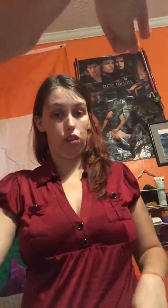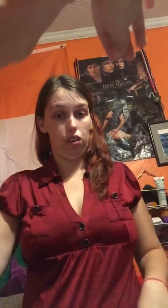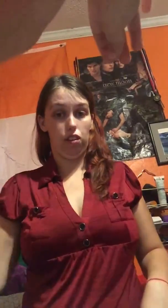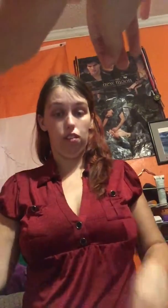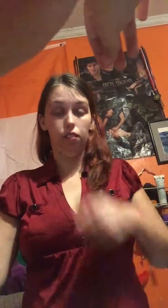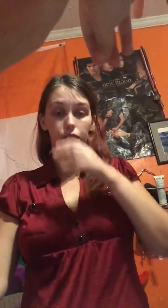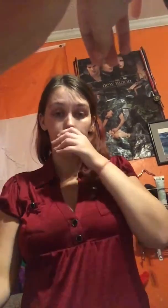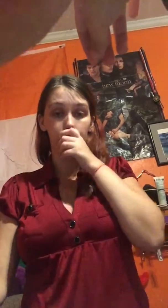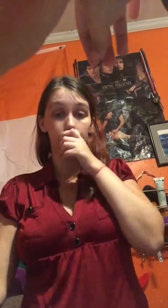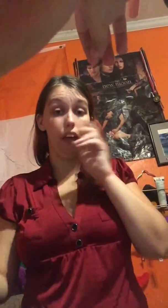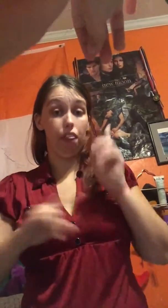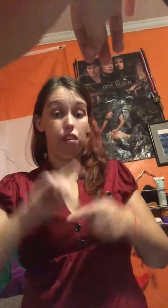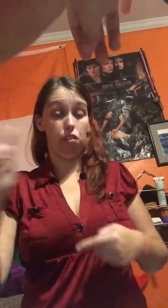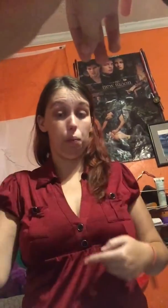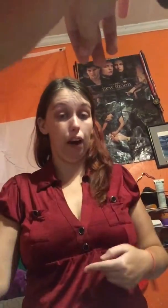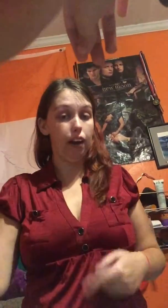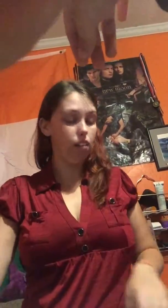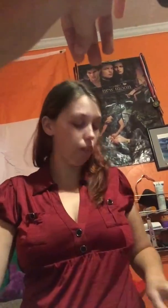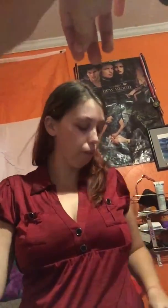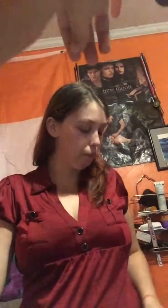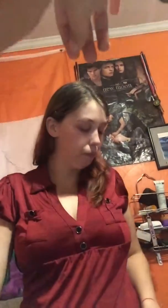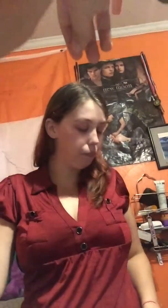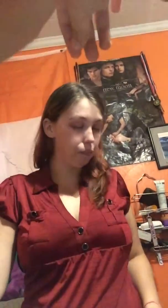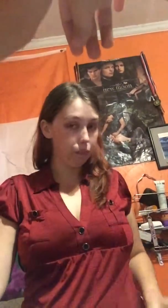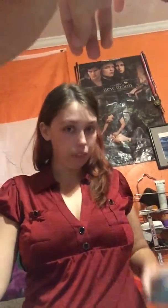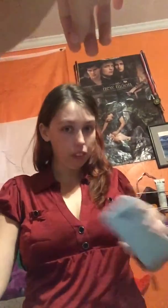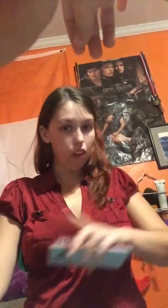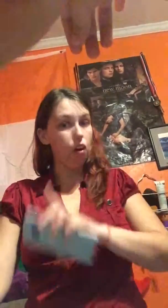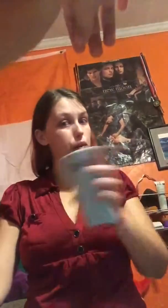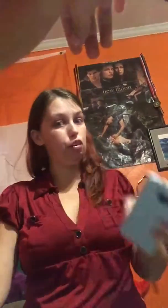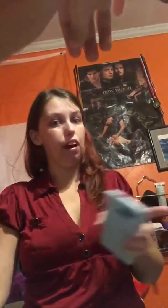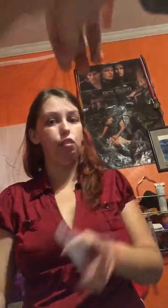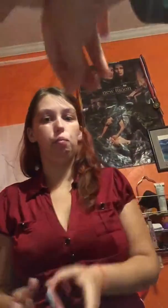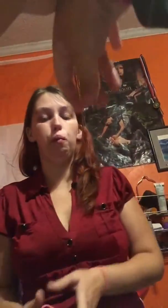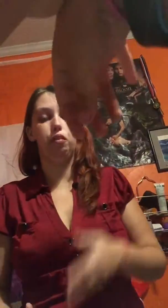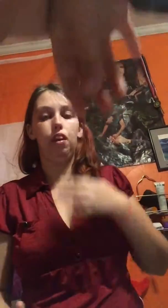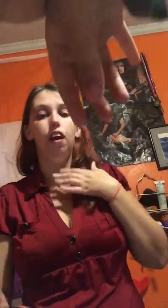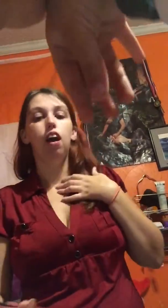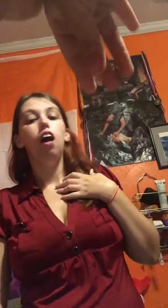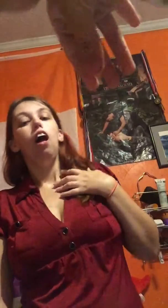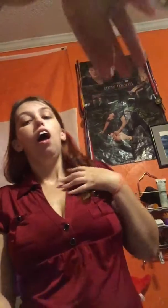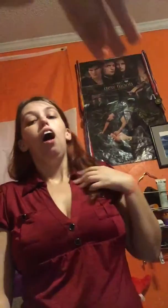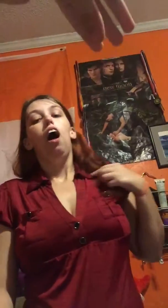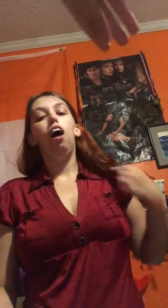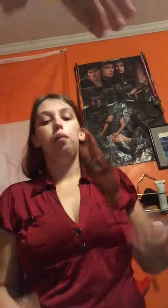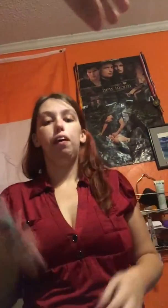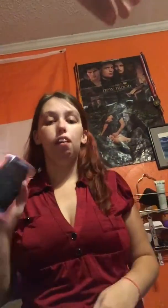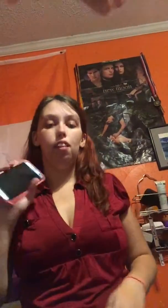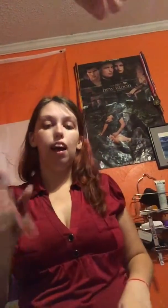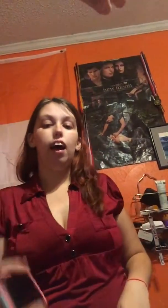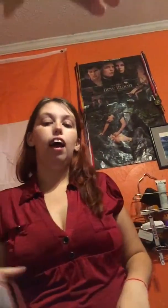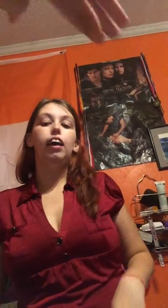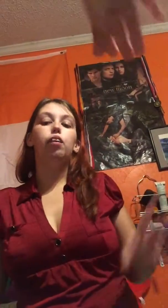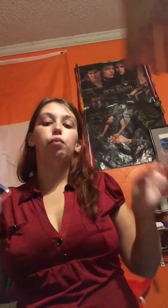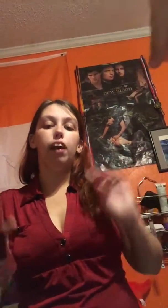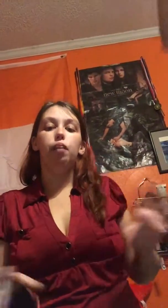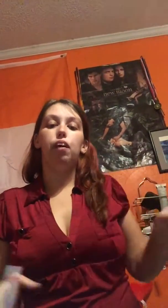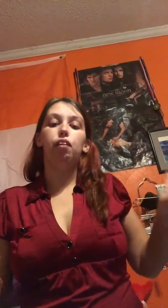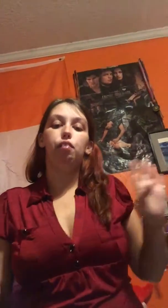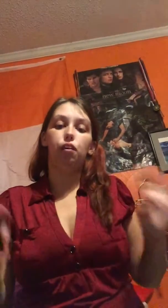the surprise. I'm going to try to, but we'll see. Because of that, I didn't write my info